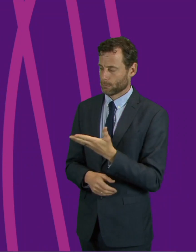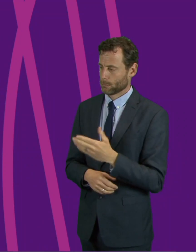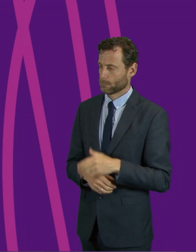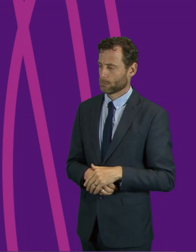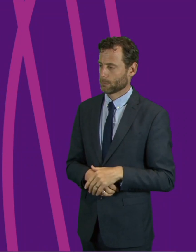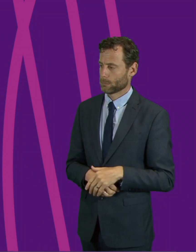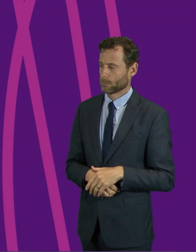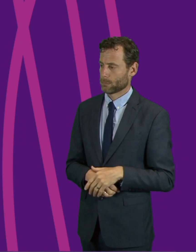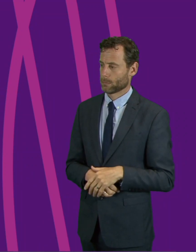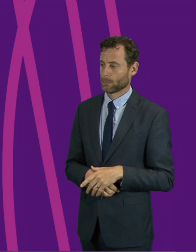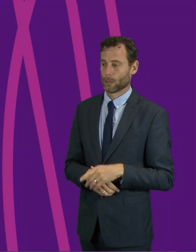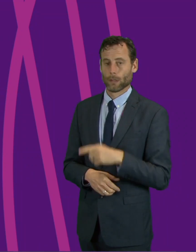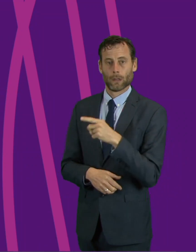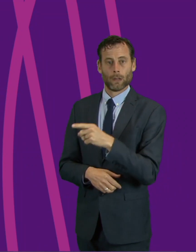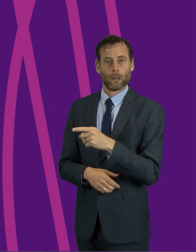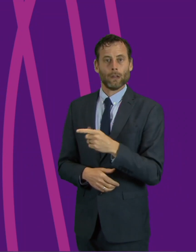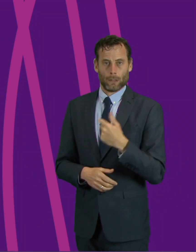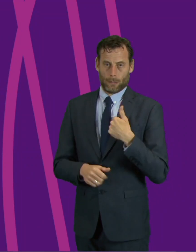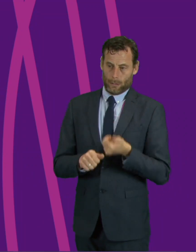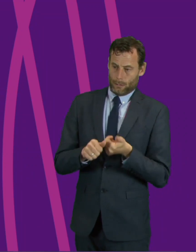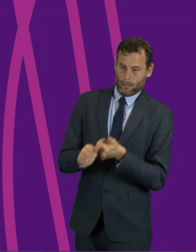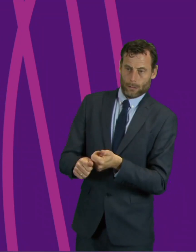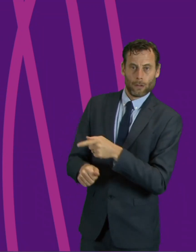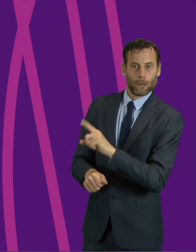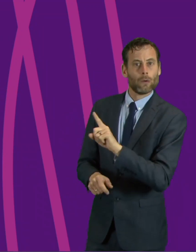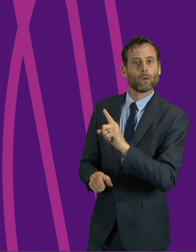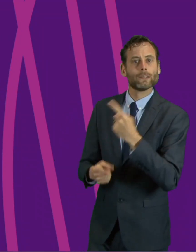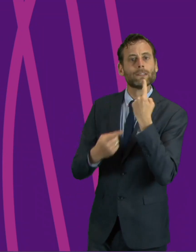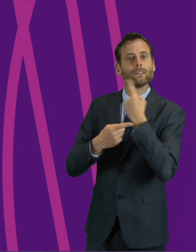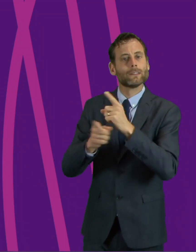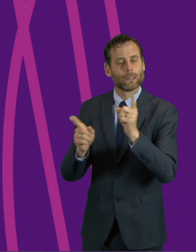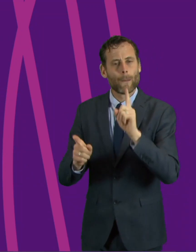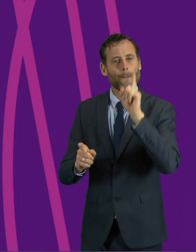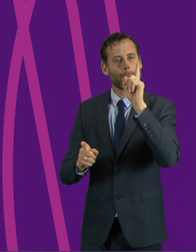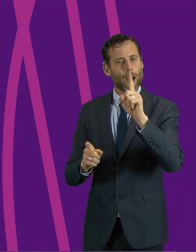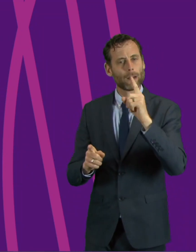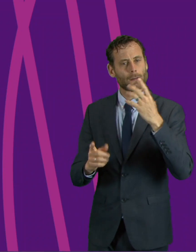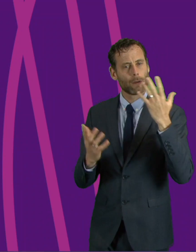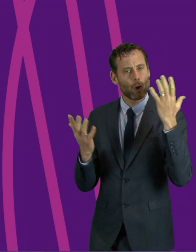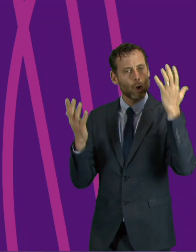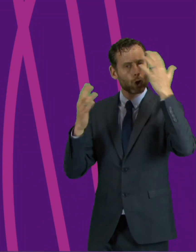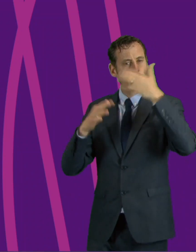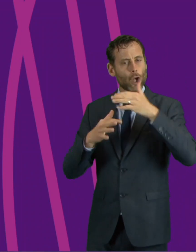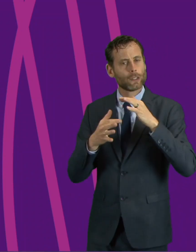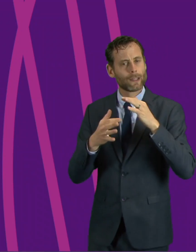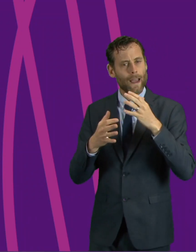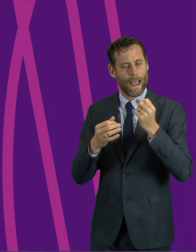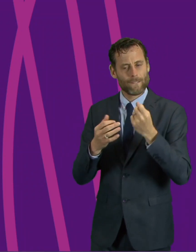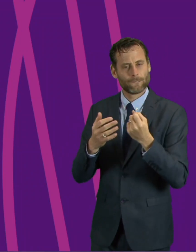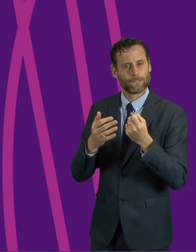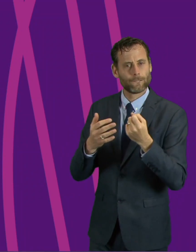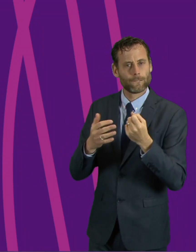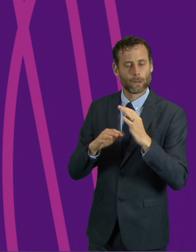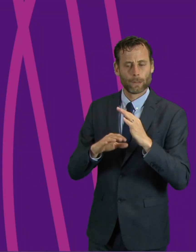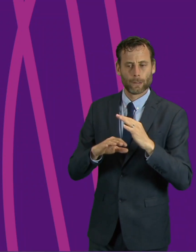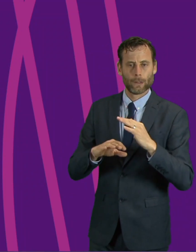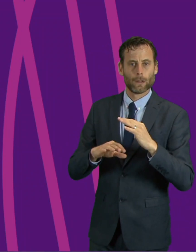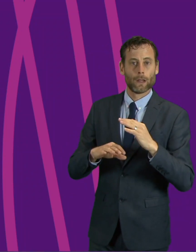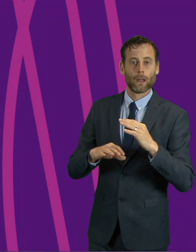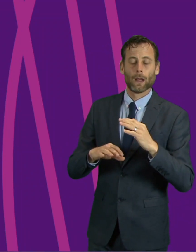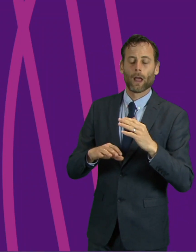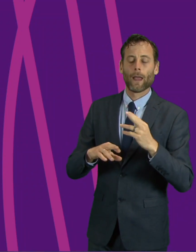I broadly support the measures and the rationale behind them, but I want to raise concerns about the unintended consequences. I think we are storing